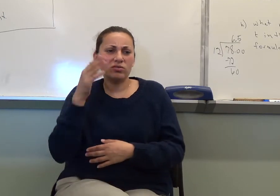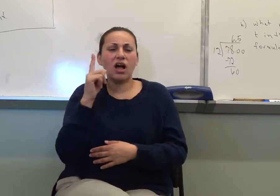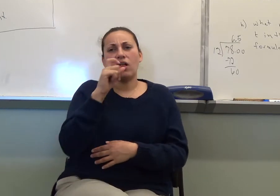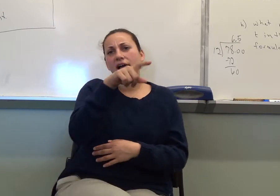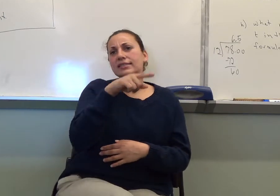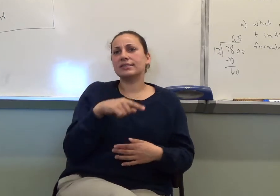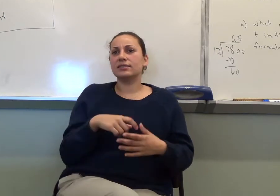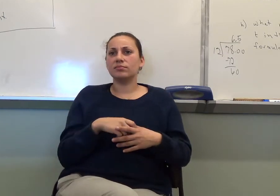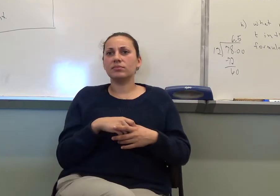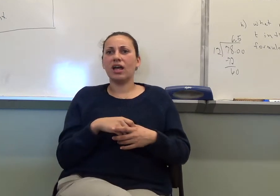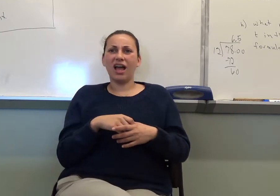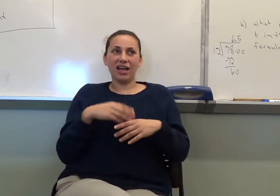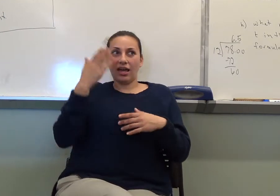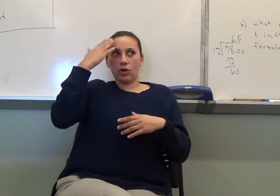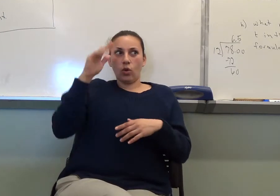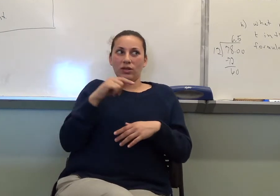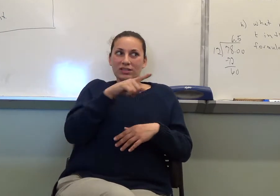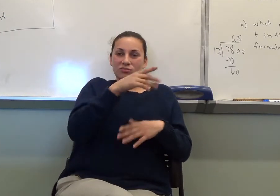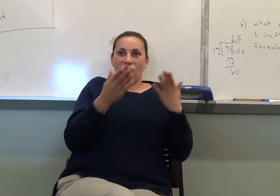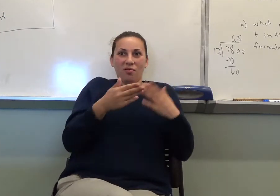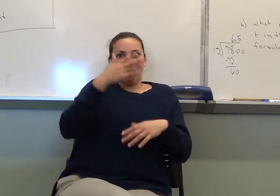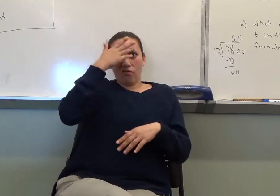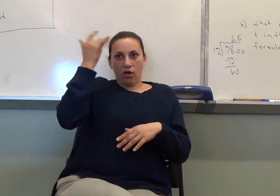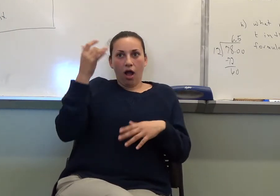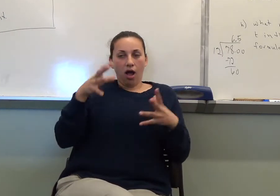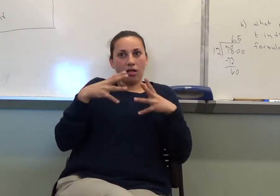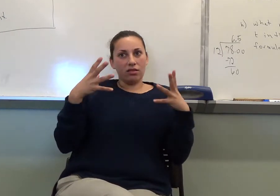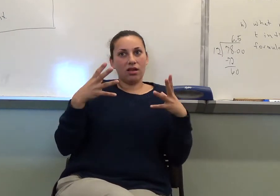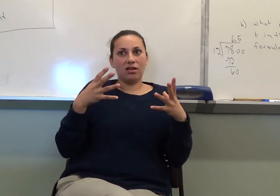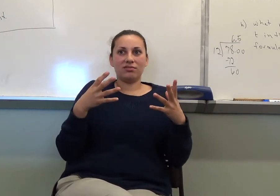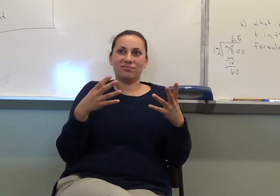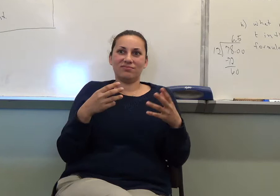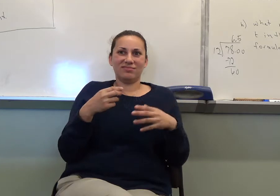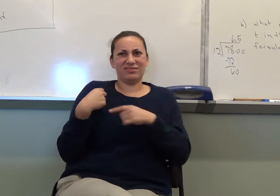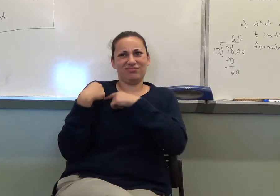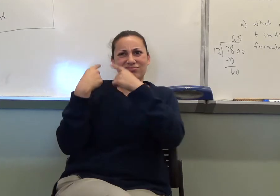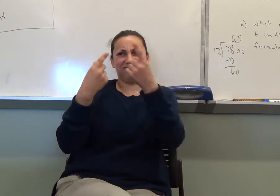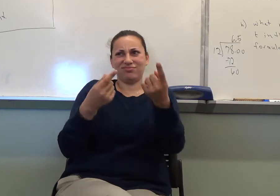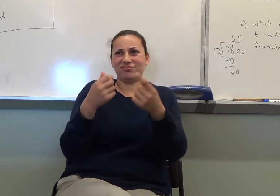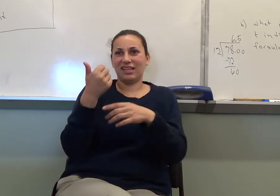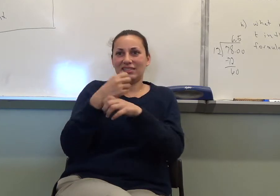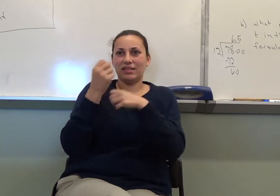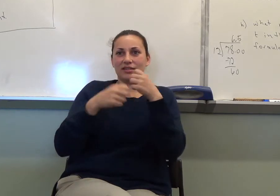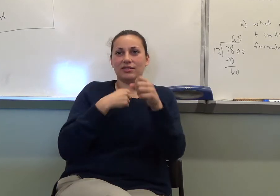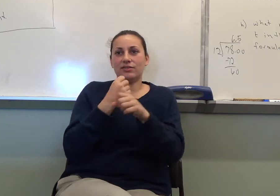monthly, what would that be? If we change this to Yeah.